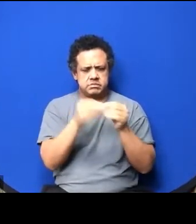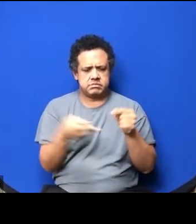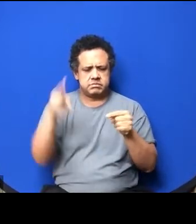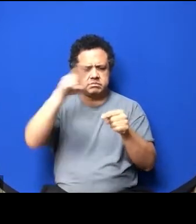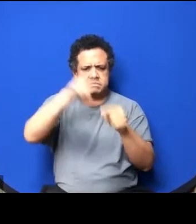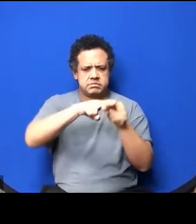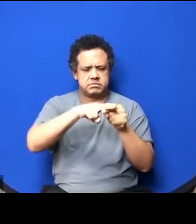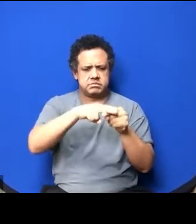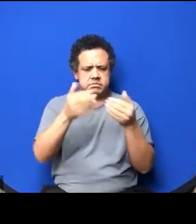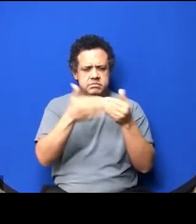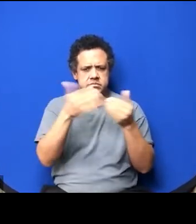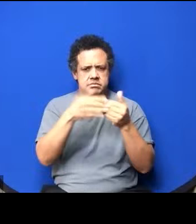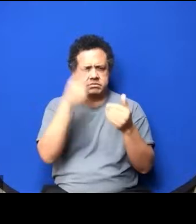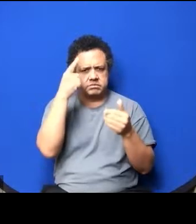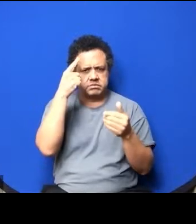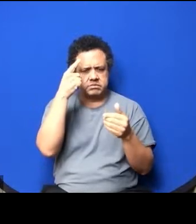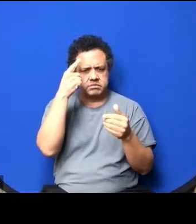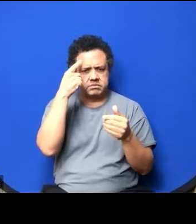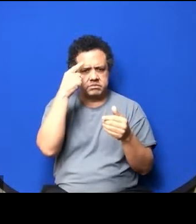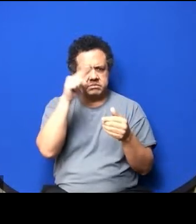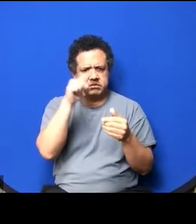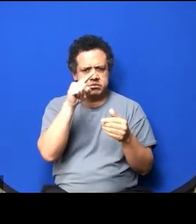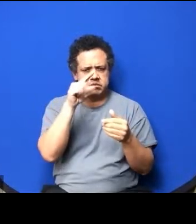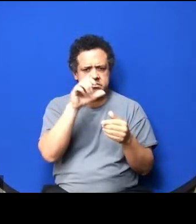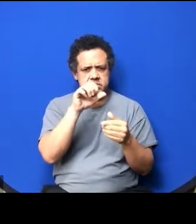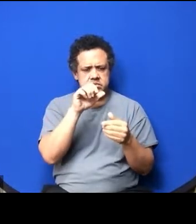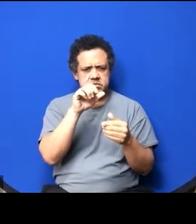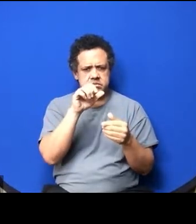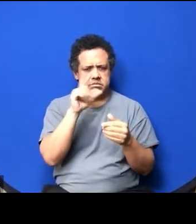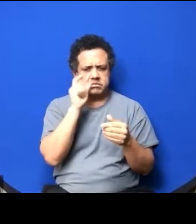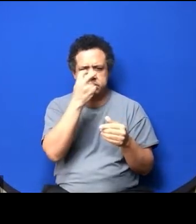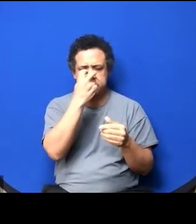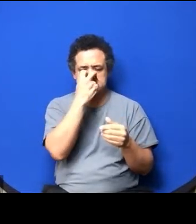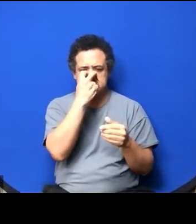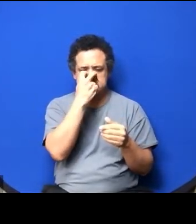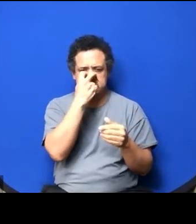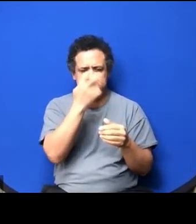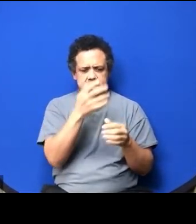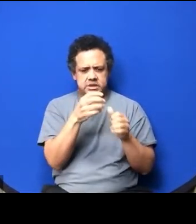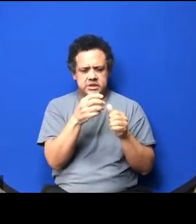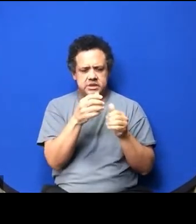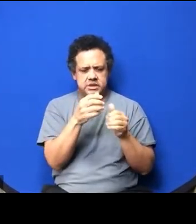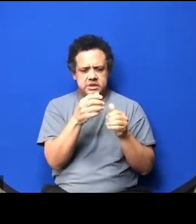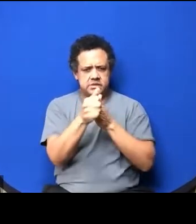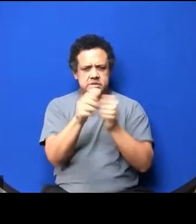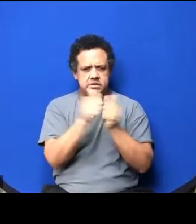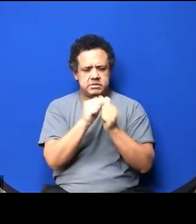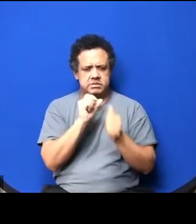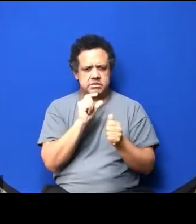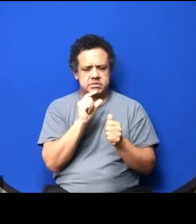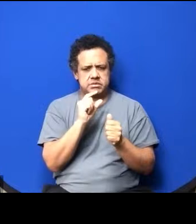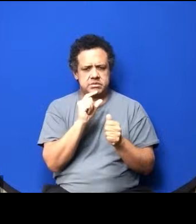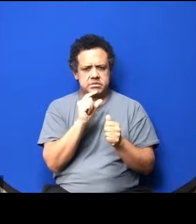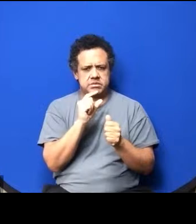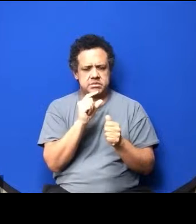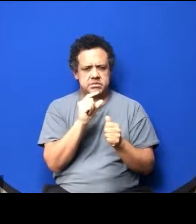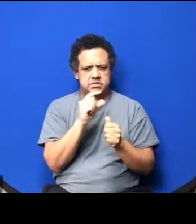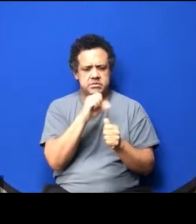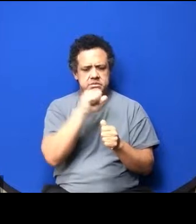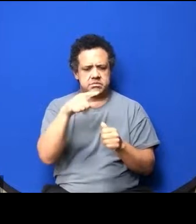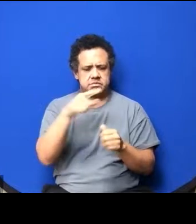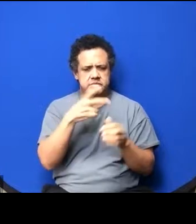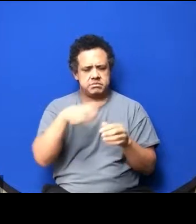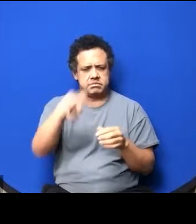going, but if we limit it, that's just not going to be enough. I think we need to have an increase on the number of hours for the